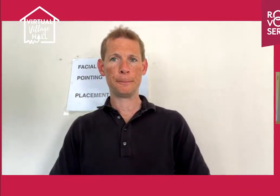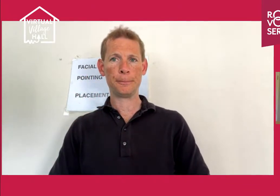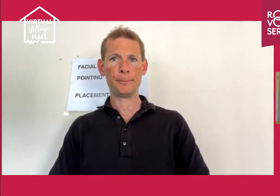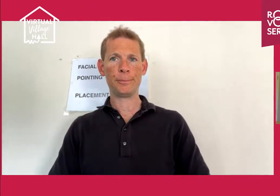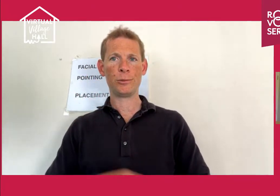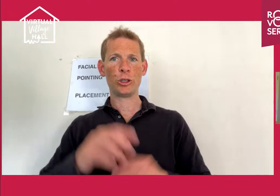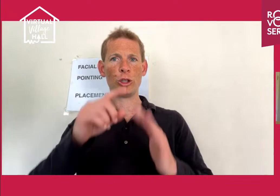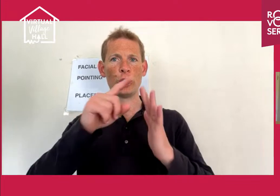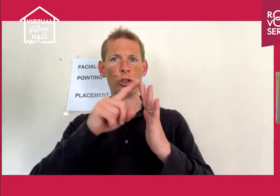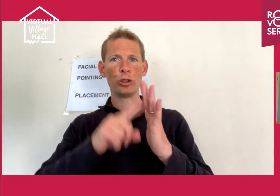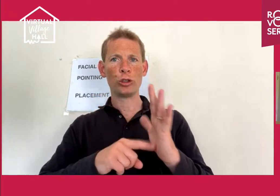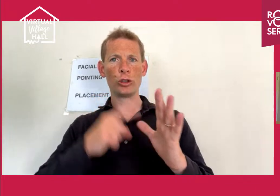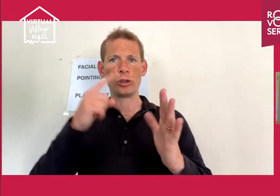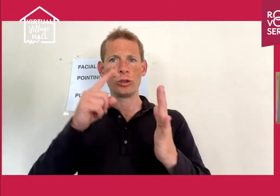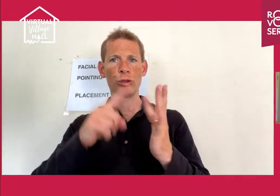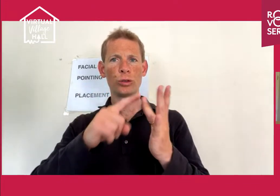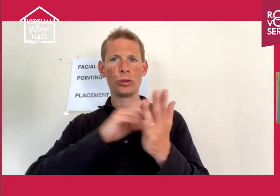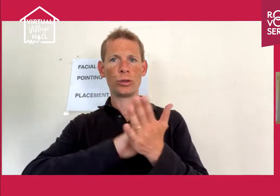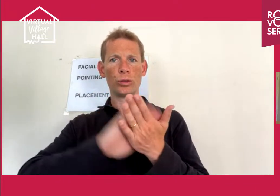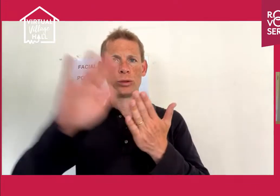And number 3 again.